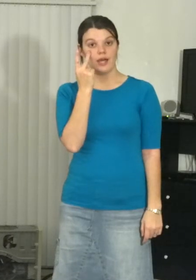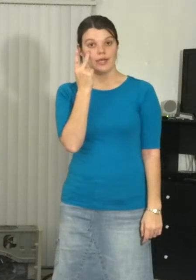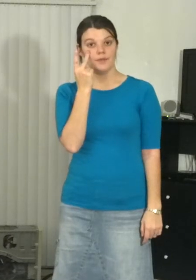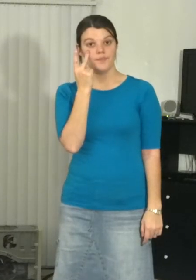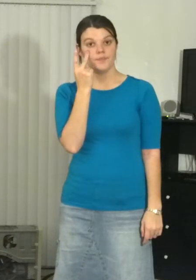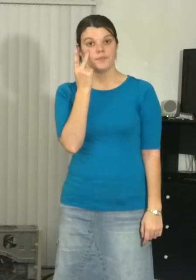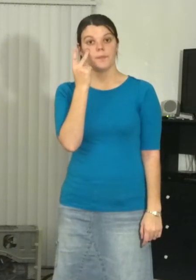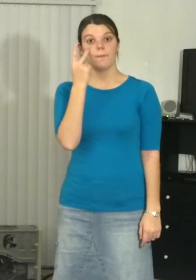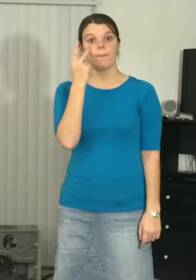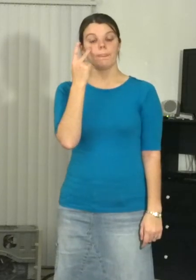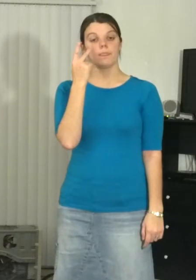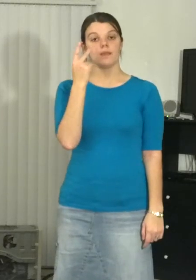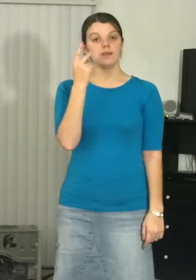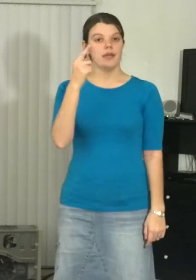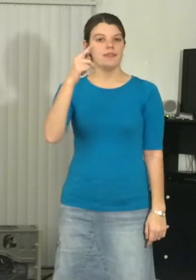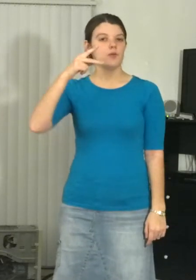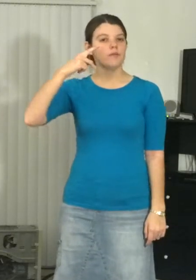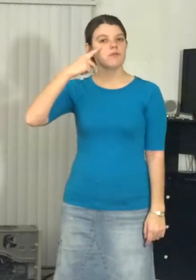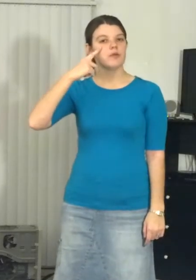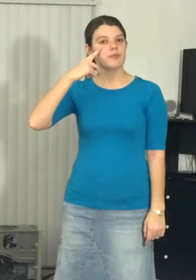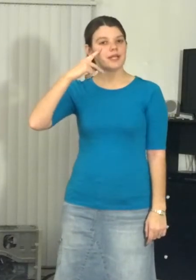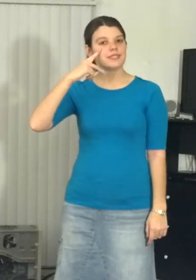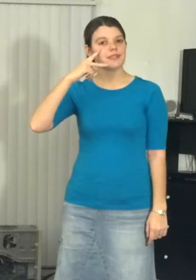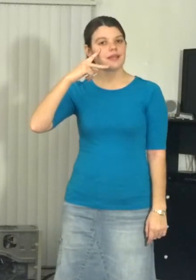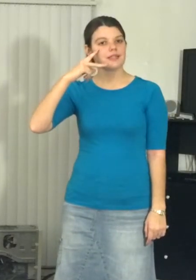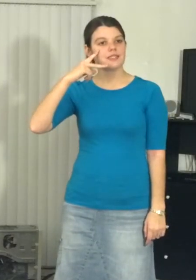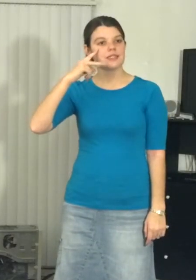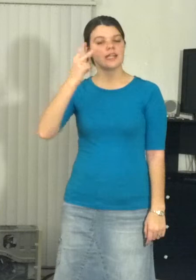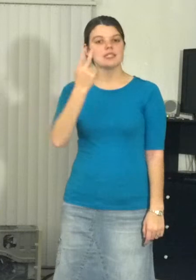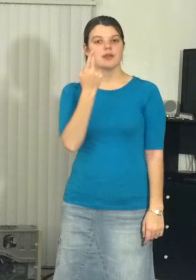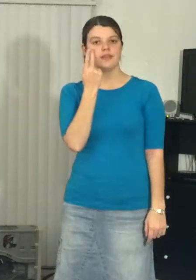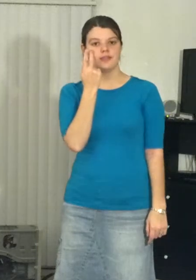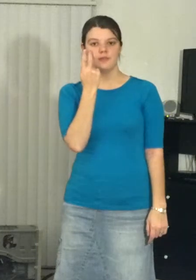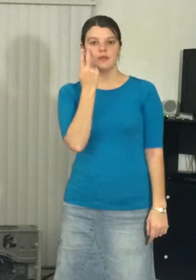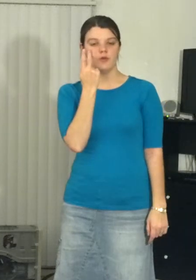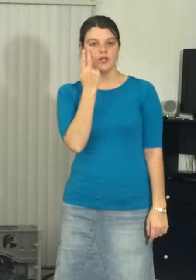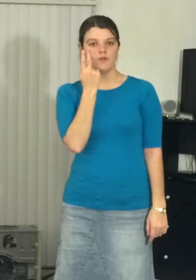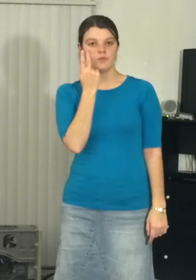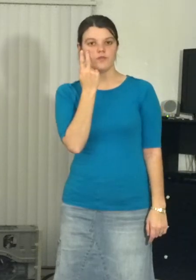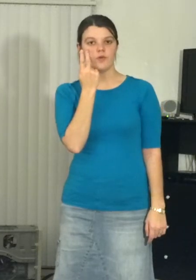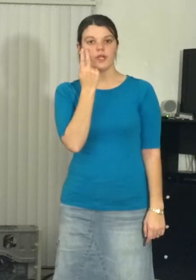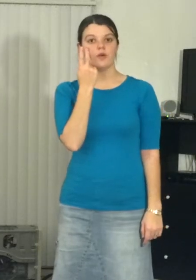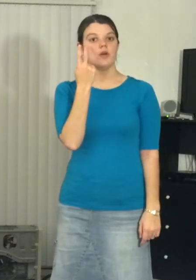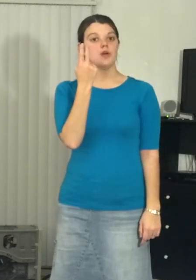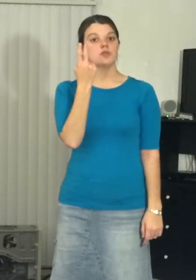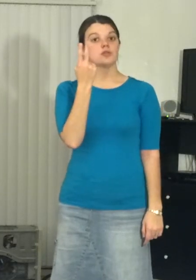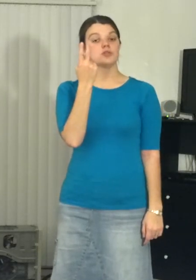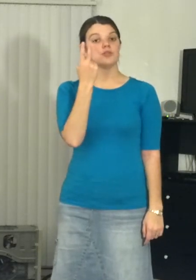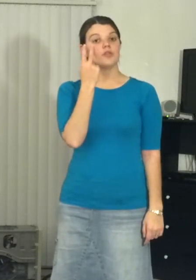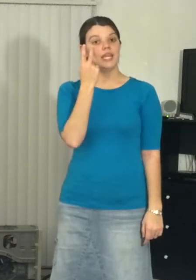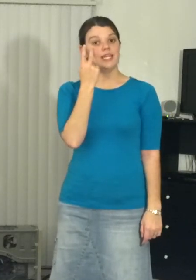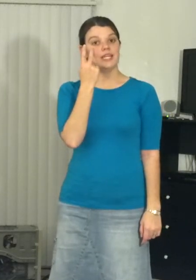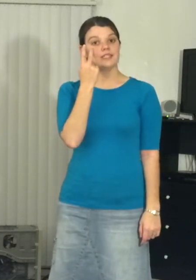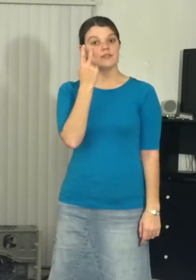I. I think we practiced it like this in class, but I think this would be more comfortable for you. So just do the index or the